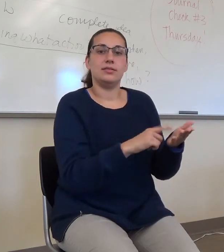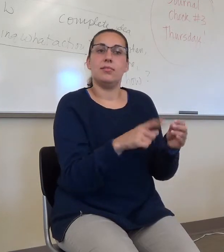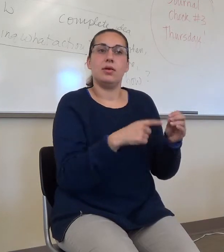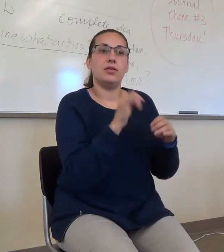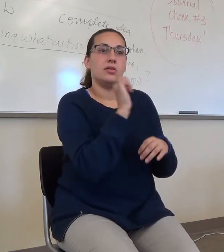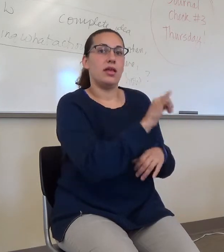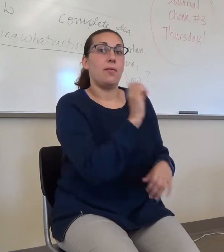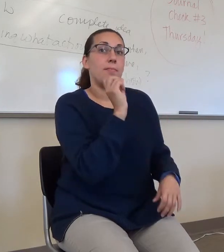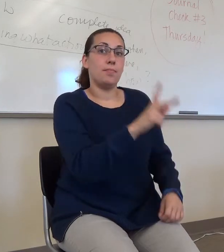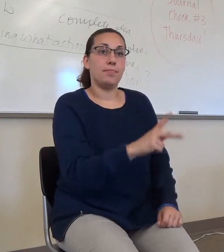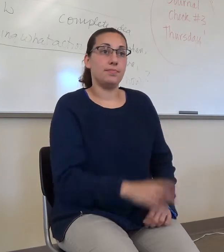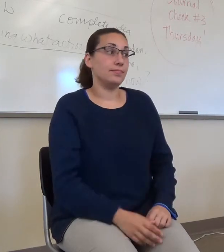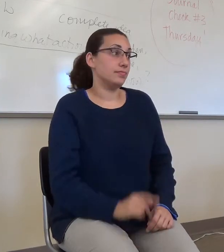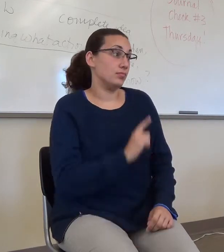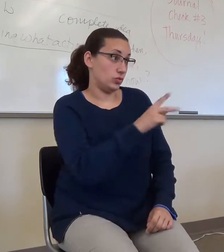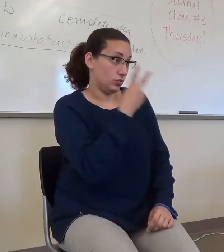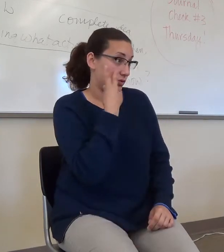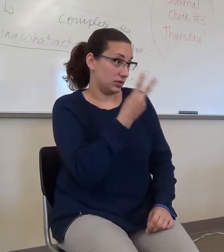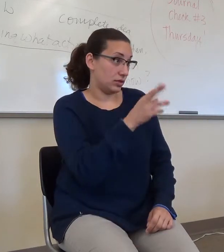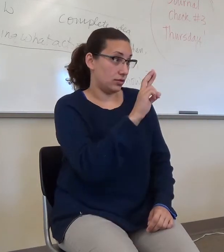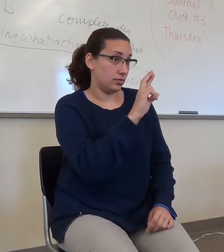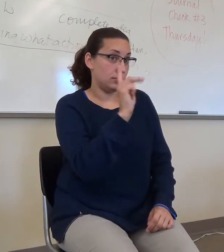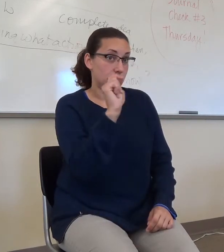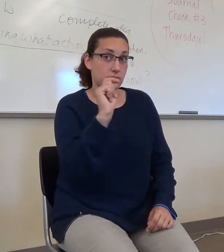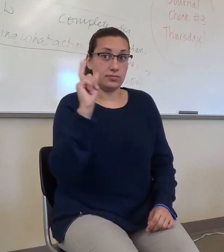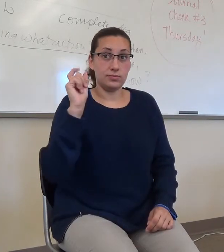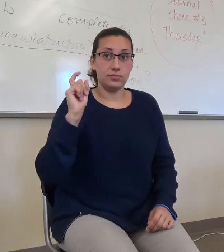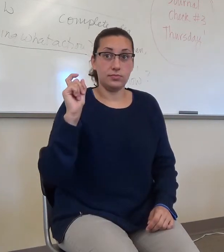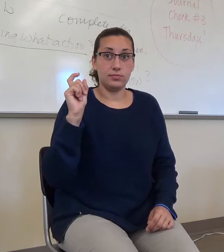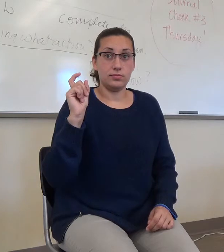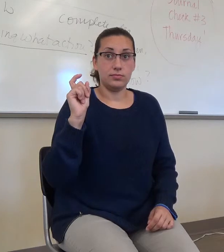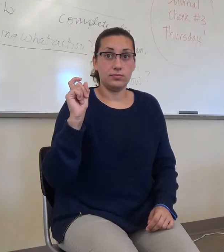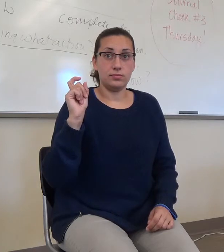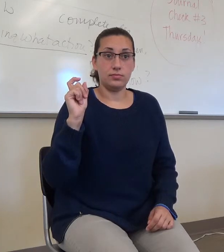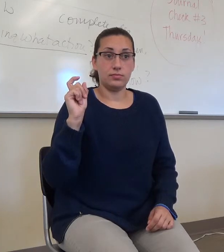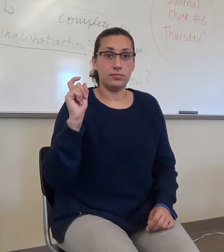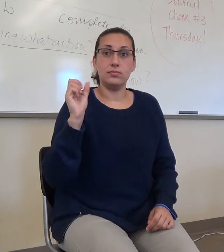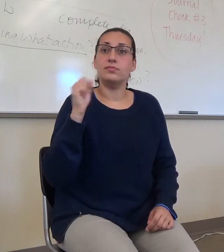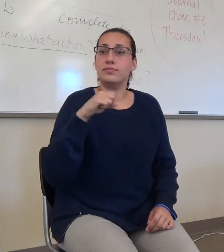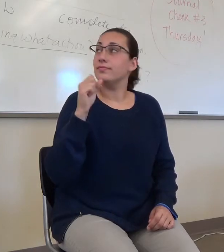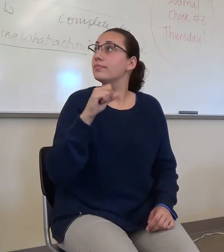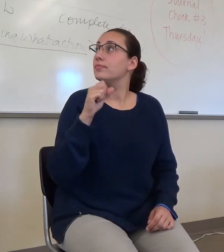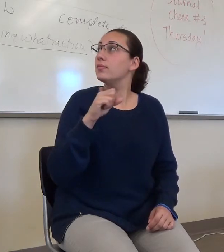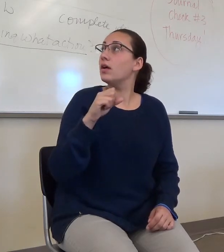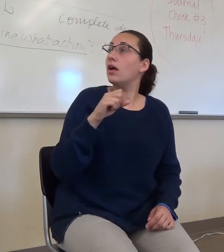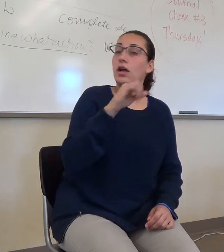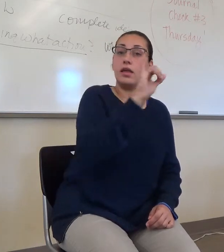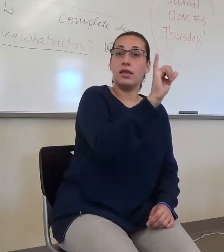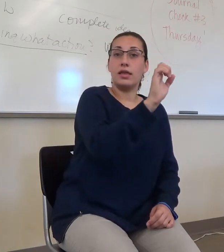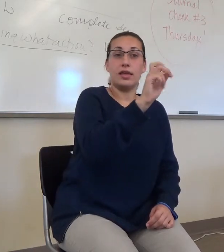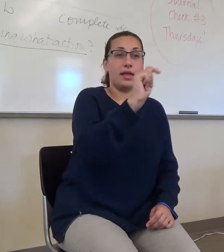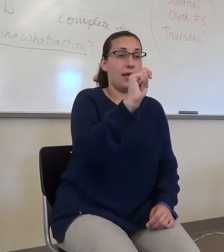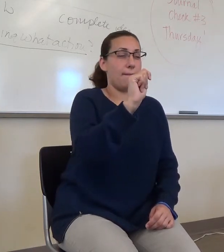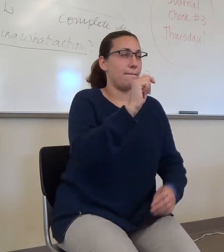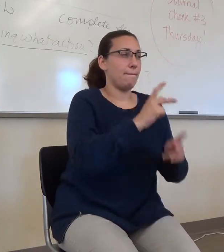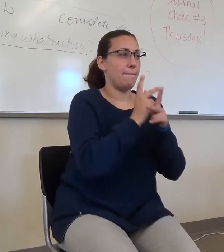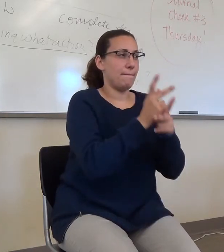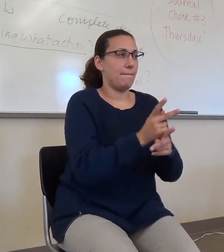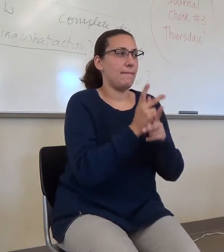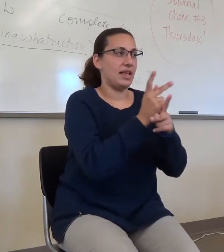So is there a reversal transition? Okay, yet, now be careful of this next sentence. People have